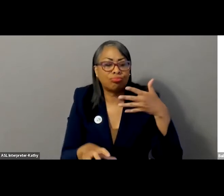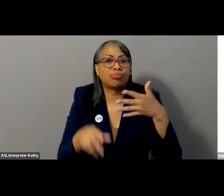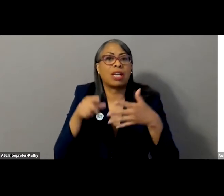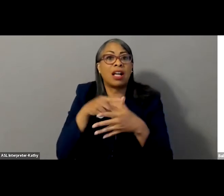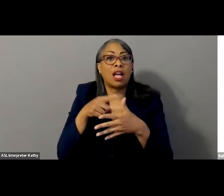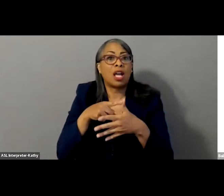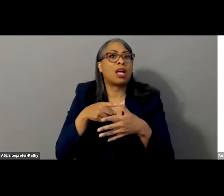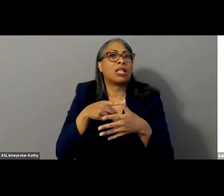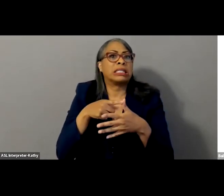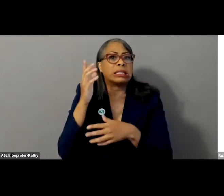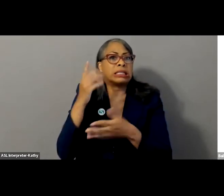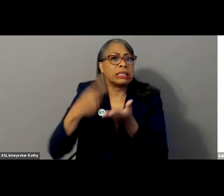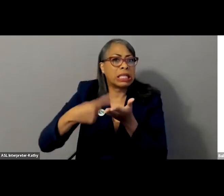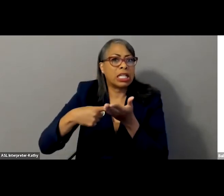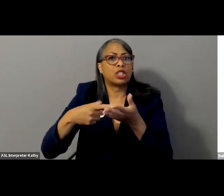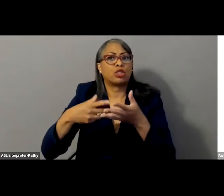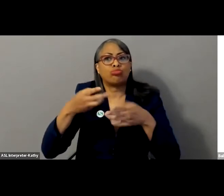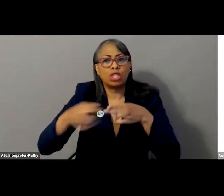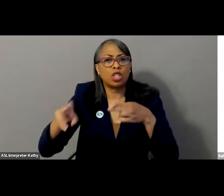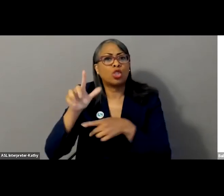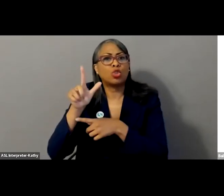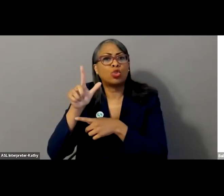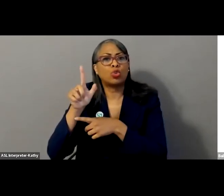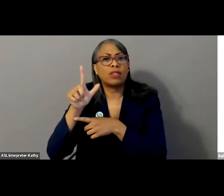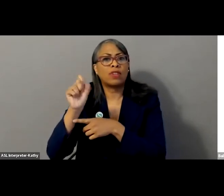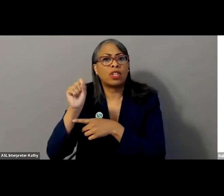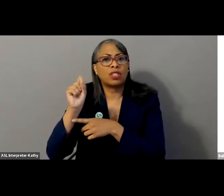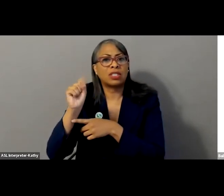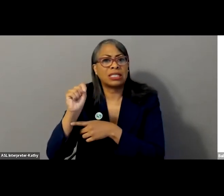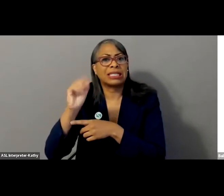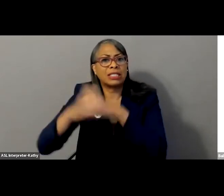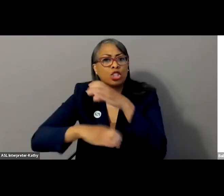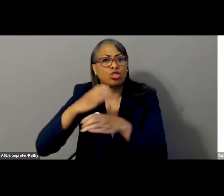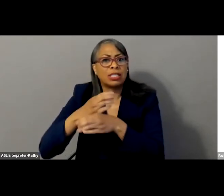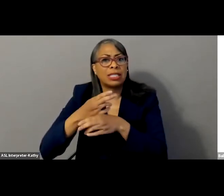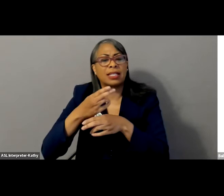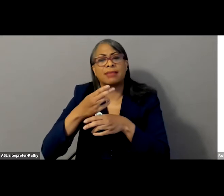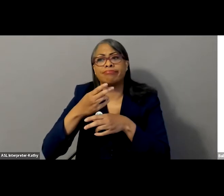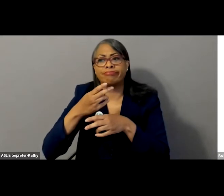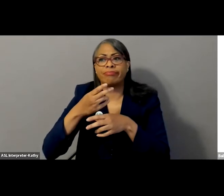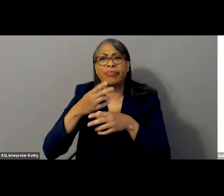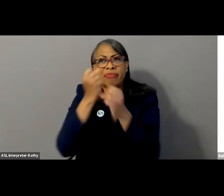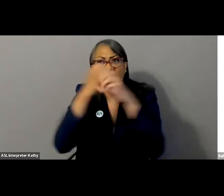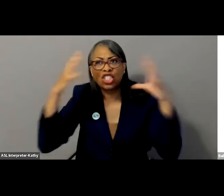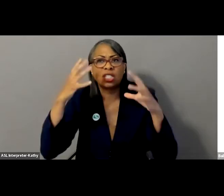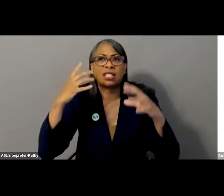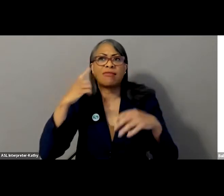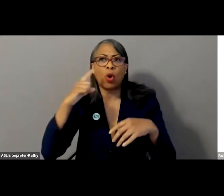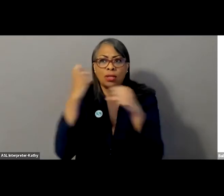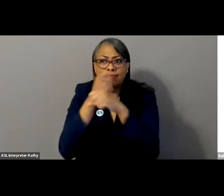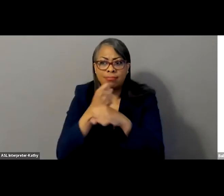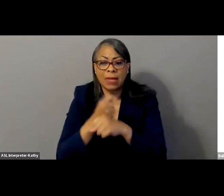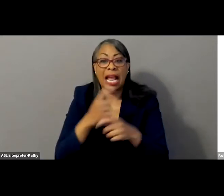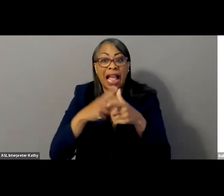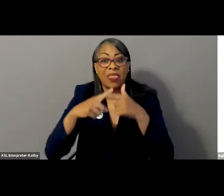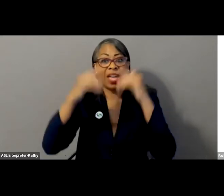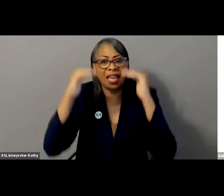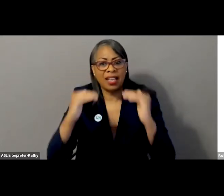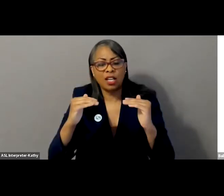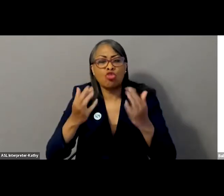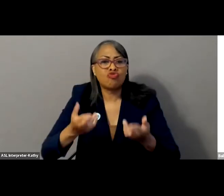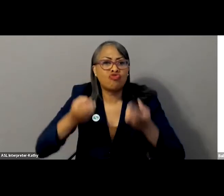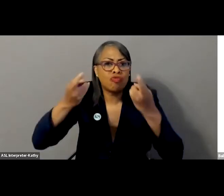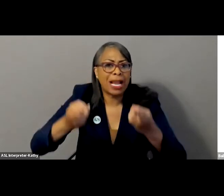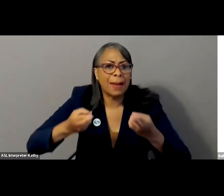briefly about a 21st century vision for the National Center for Education Statistics, and then talk about the recommendations in the